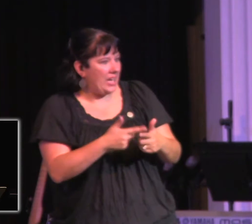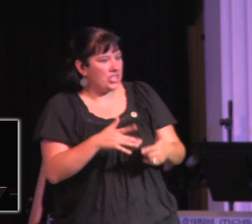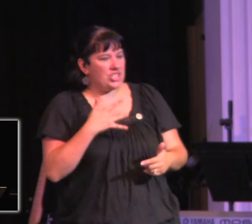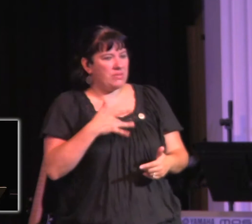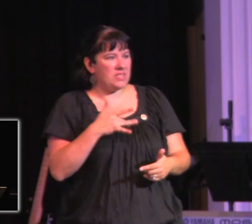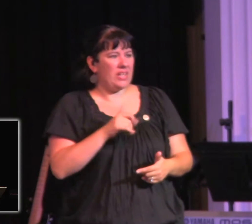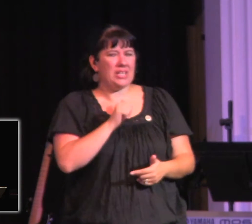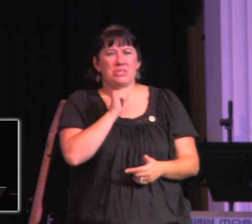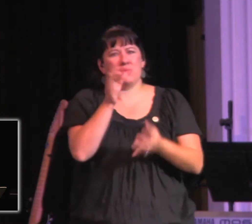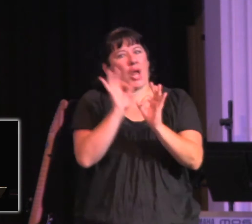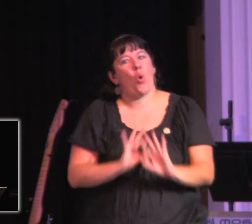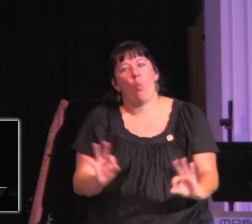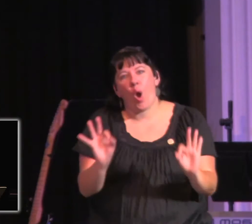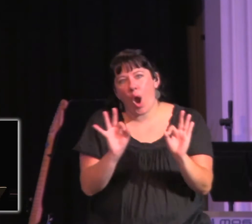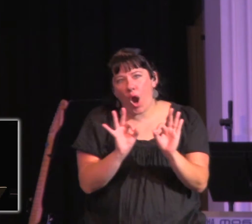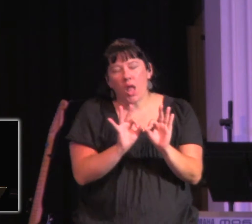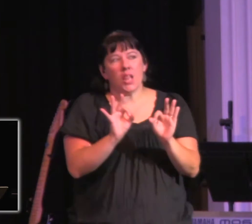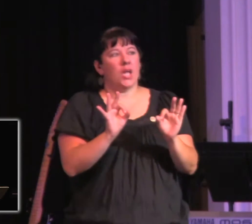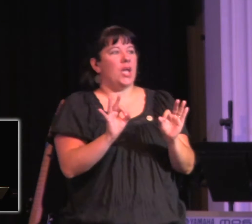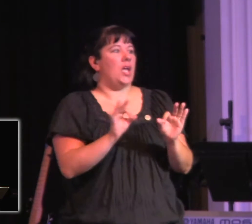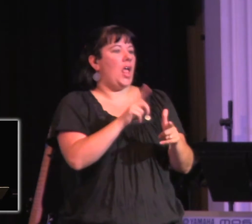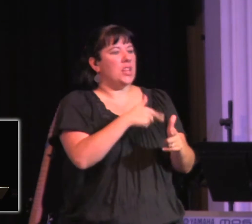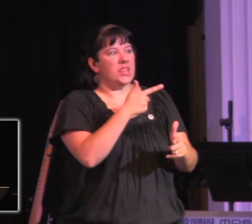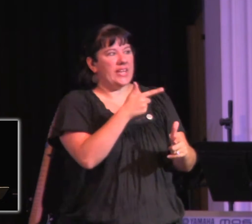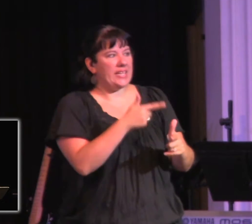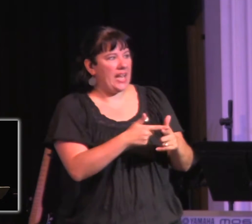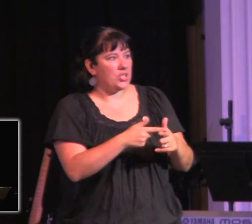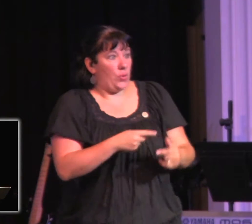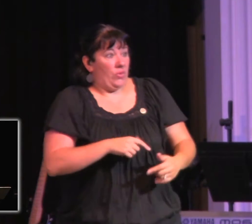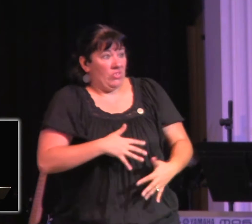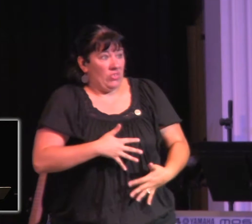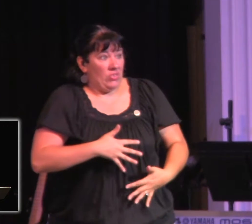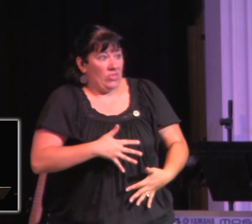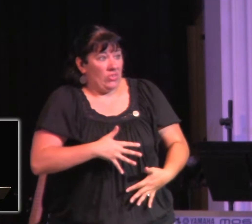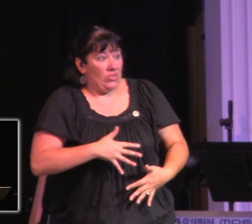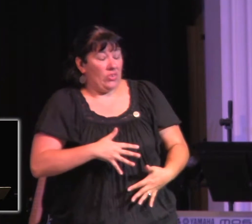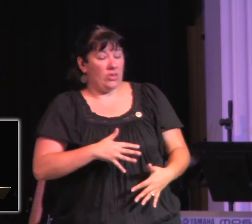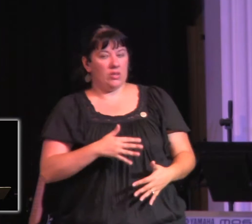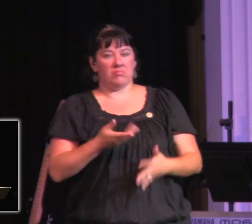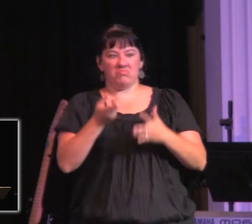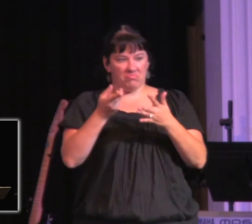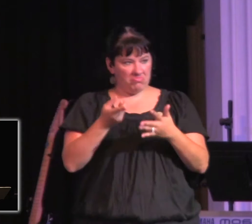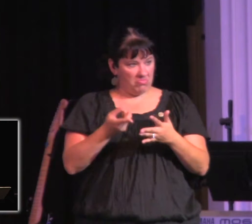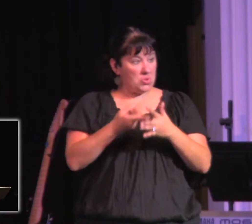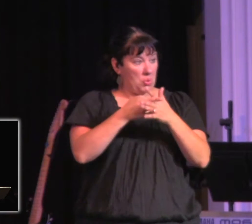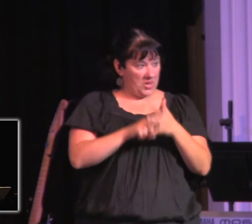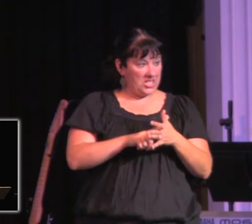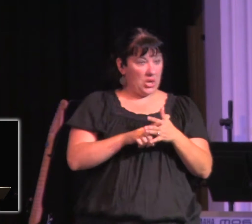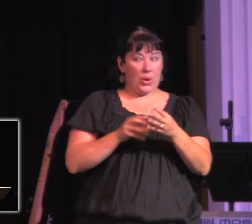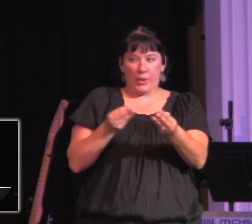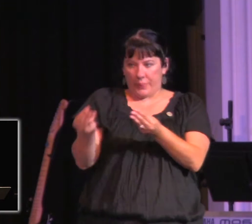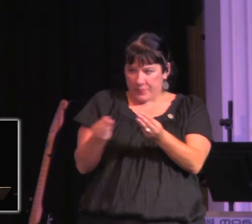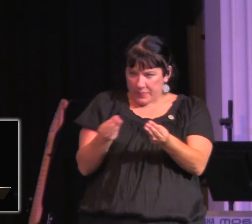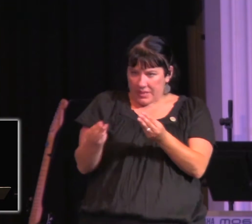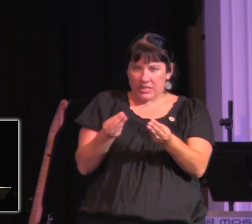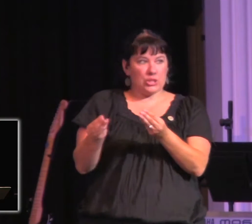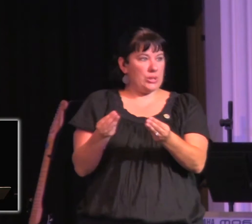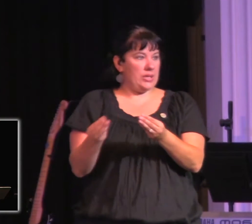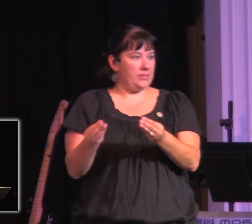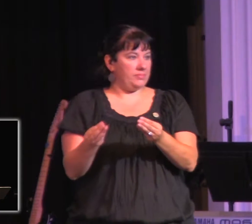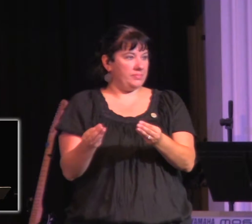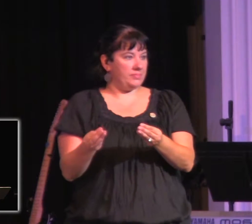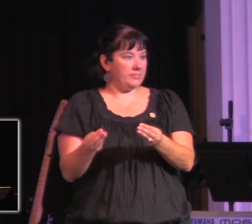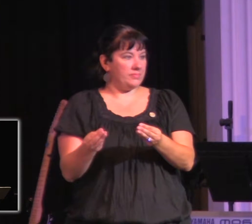as we began to minister to her, we found out that whenever she was young, she was abused by her